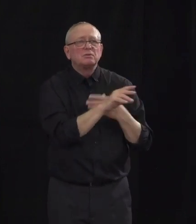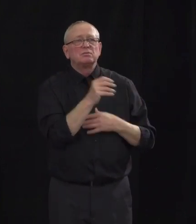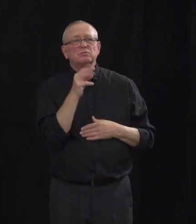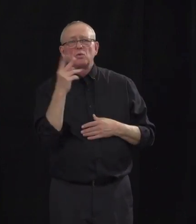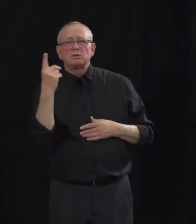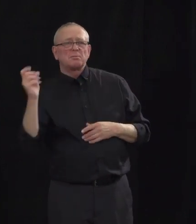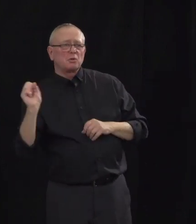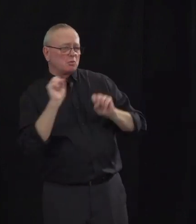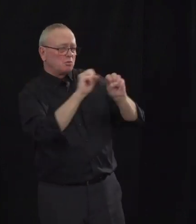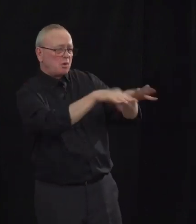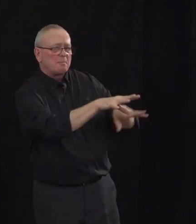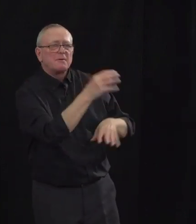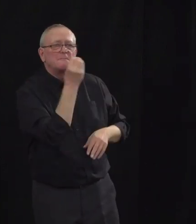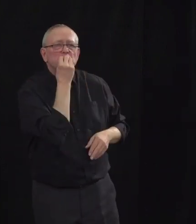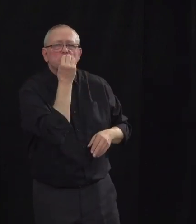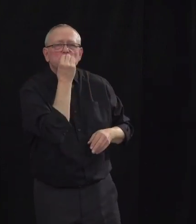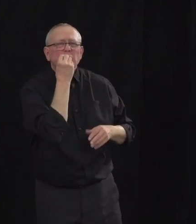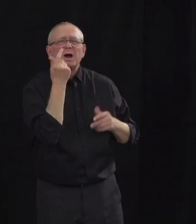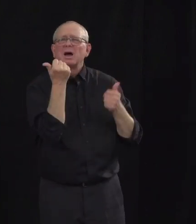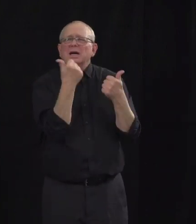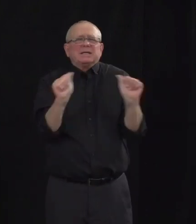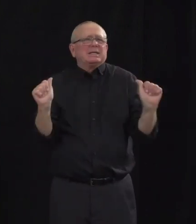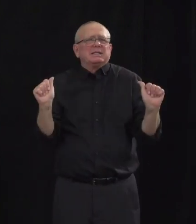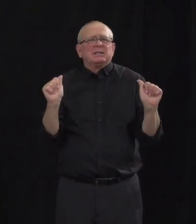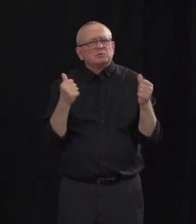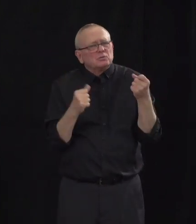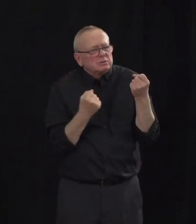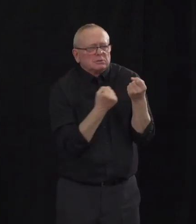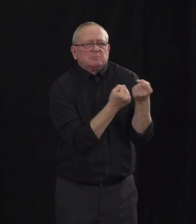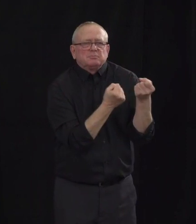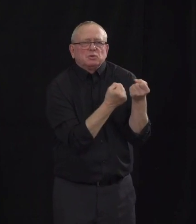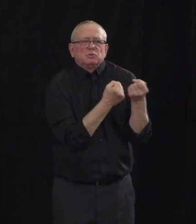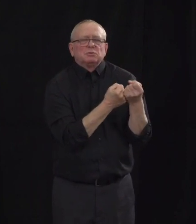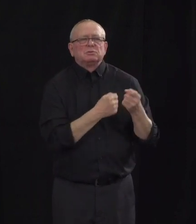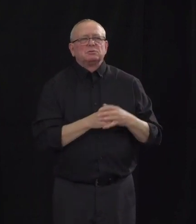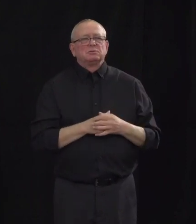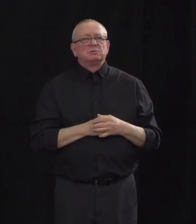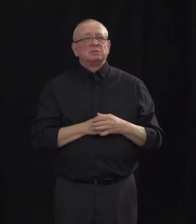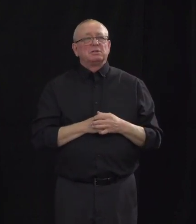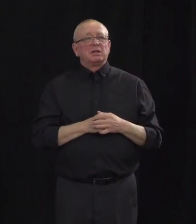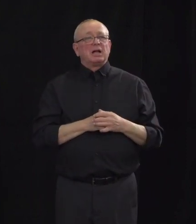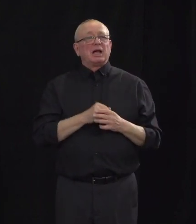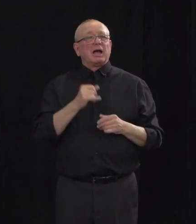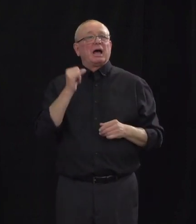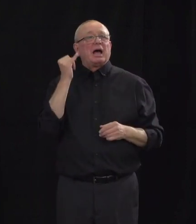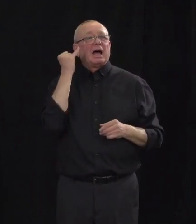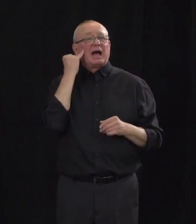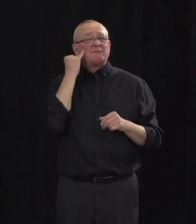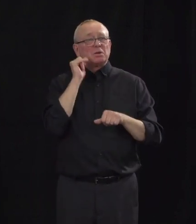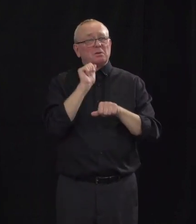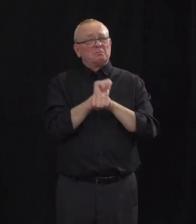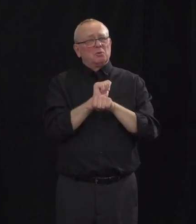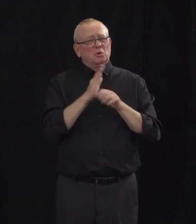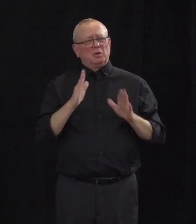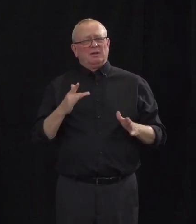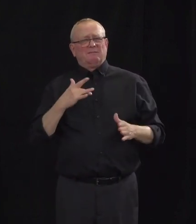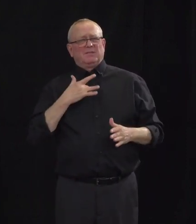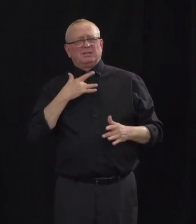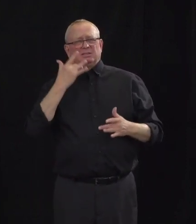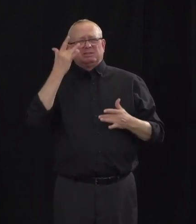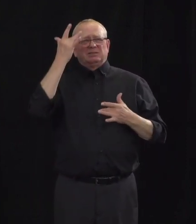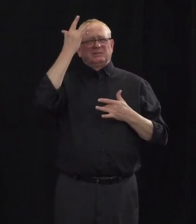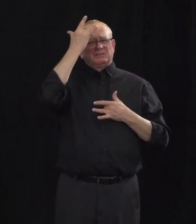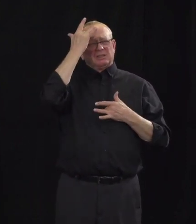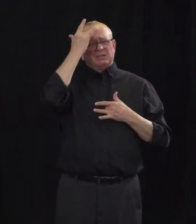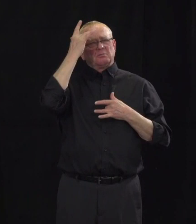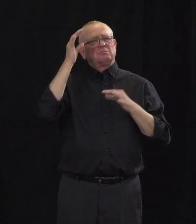employer. If anyone is in need of emergency medical services, we have heard some people not disclosing symptoms